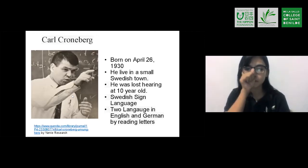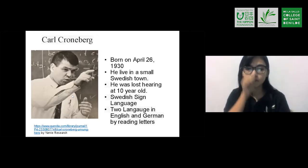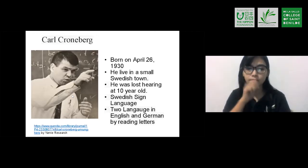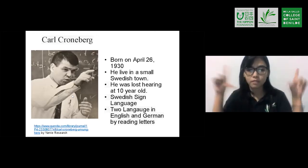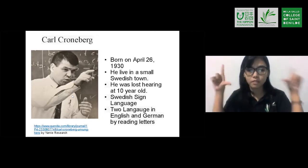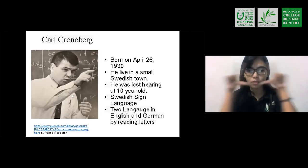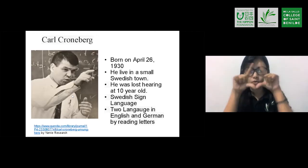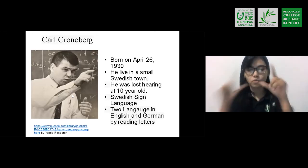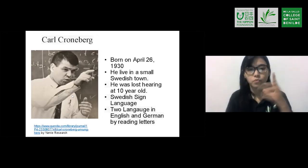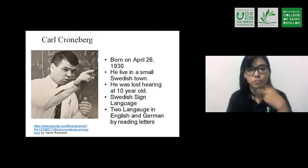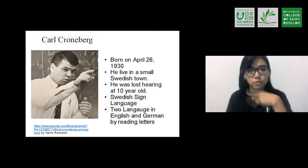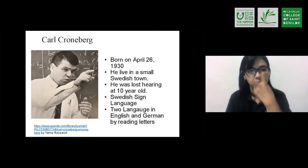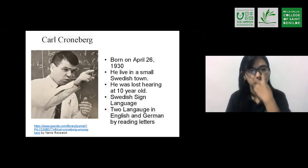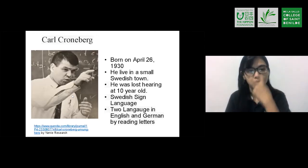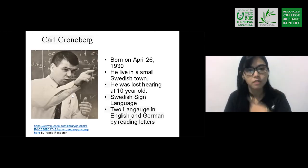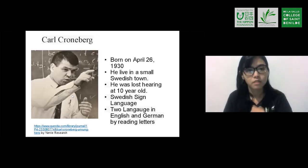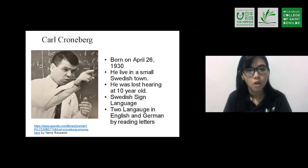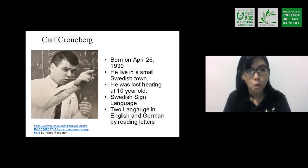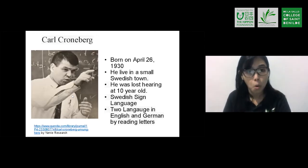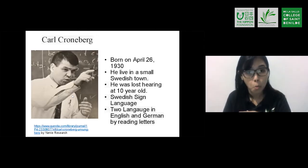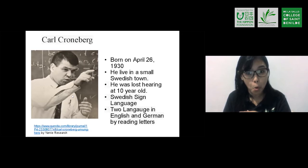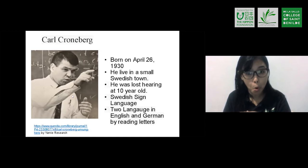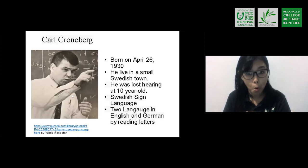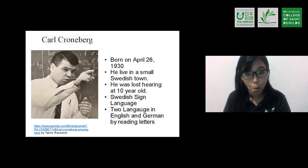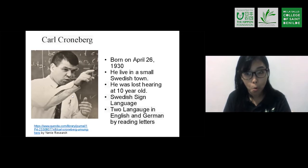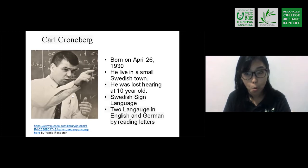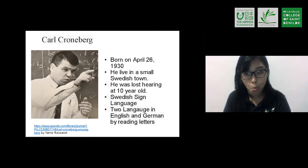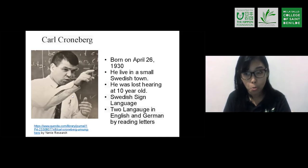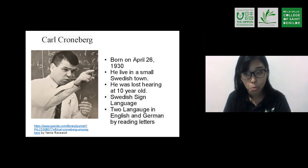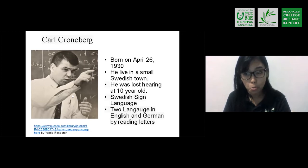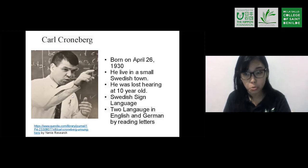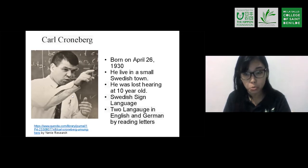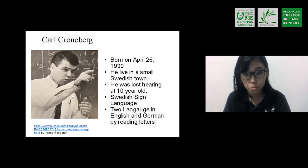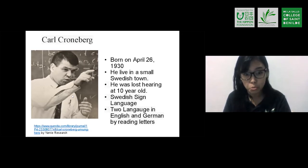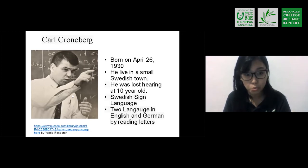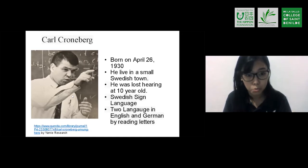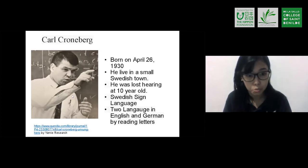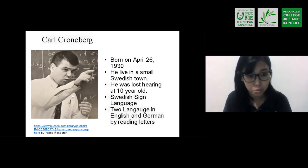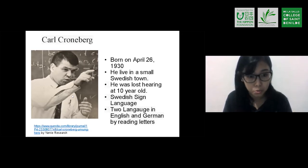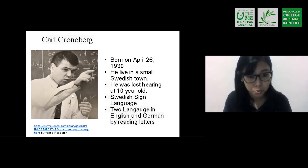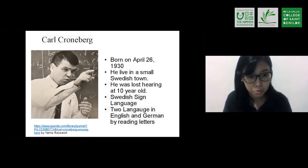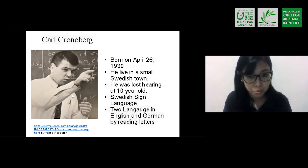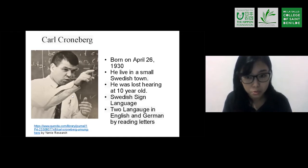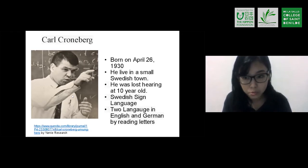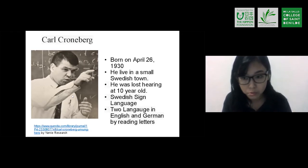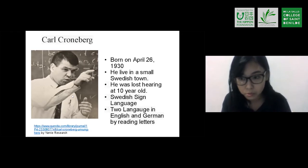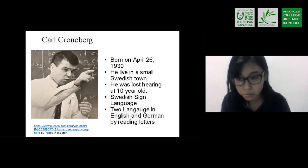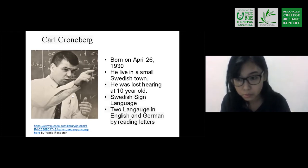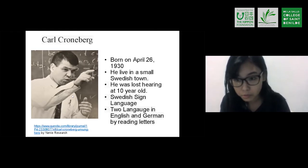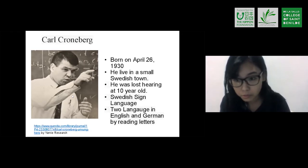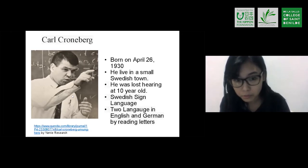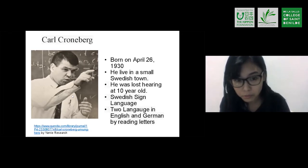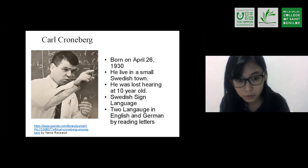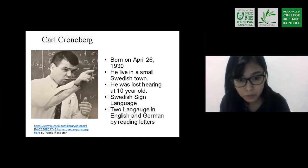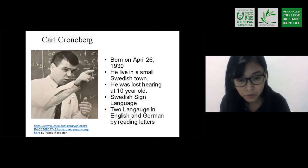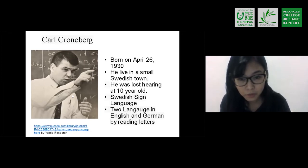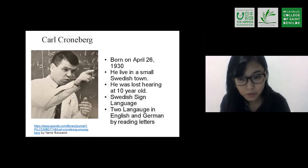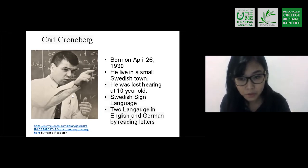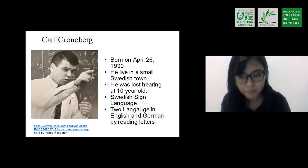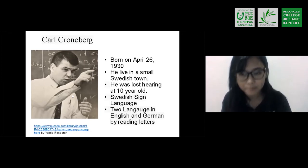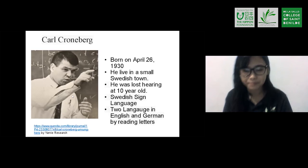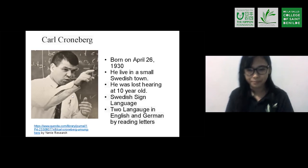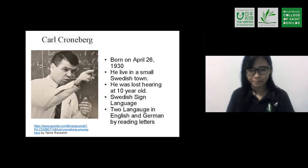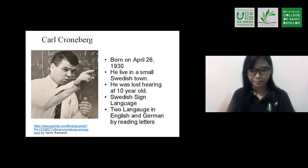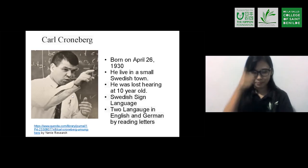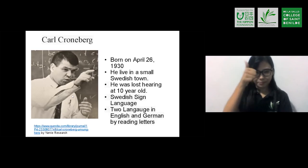So where was I? Cronenberg, right? So as you can see, here's a picture of Cronenberg or